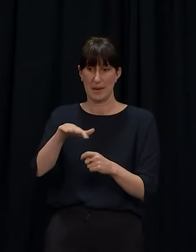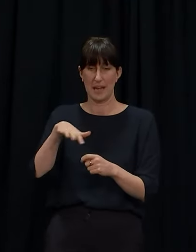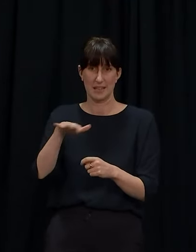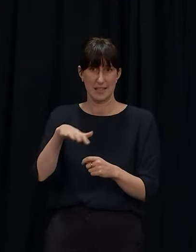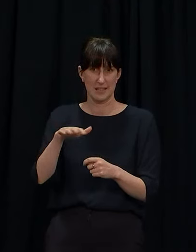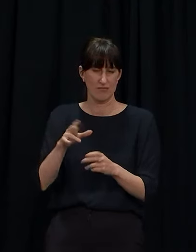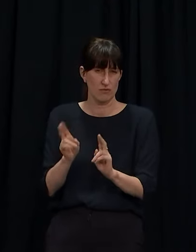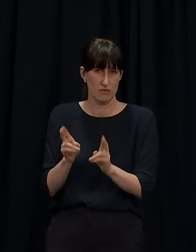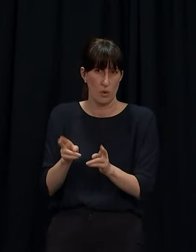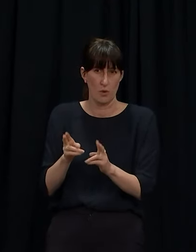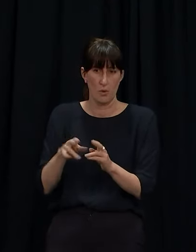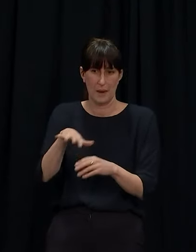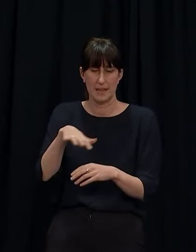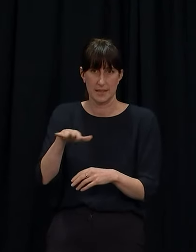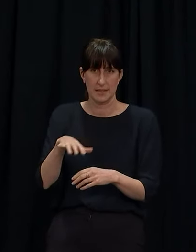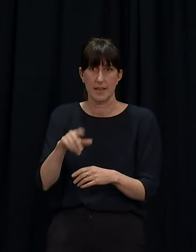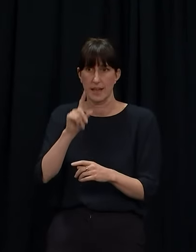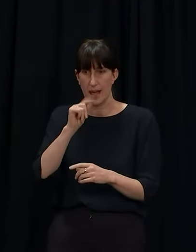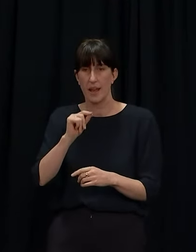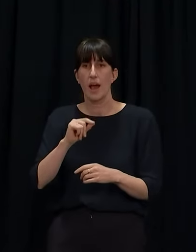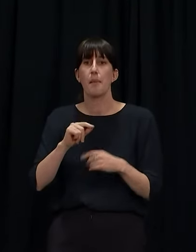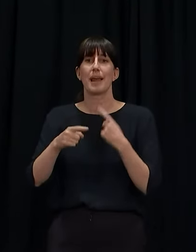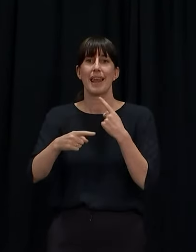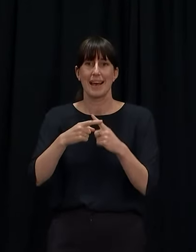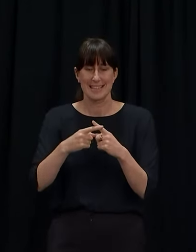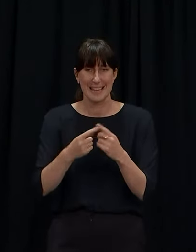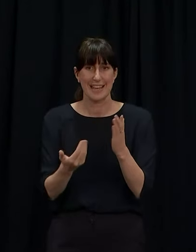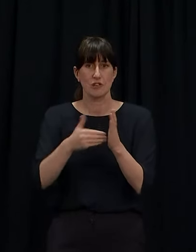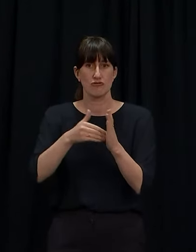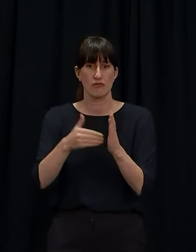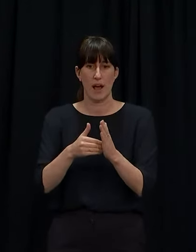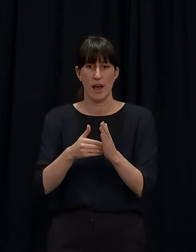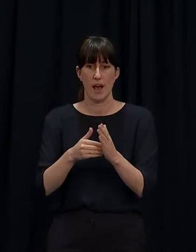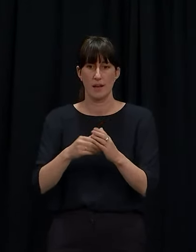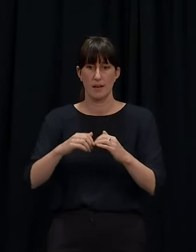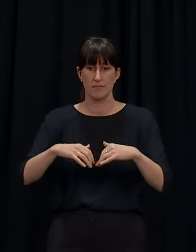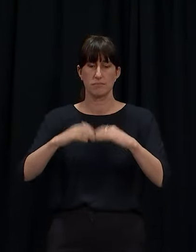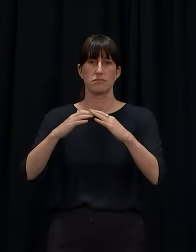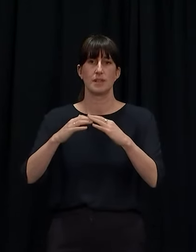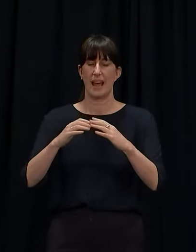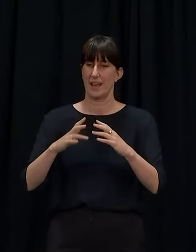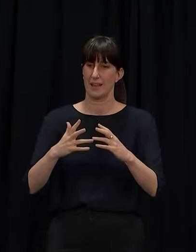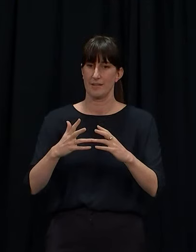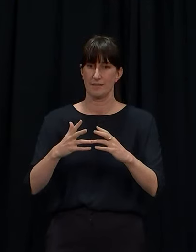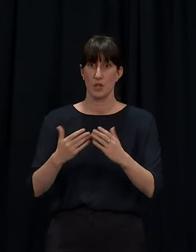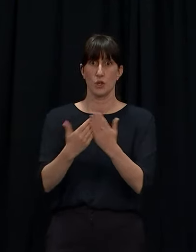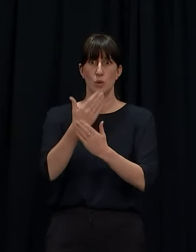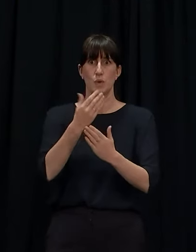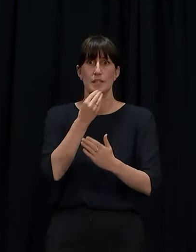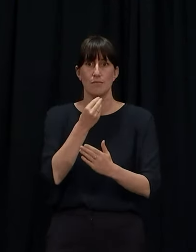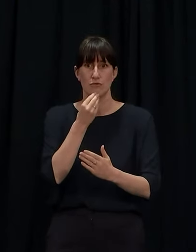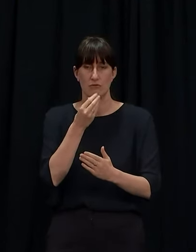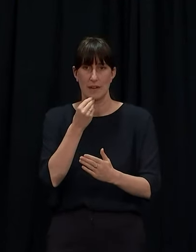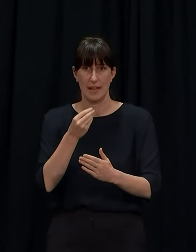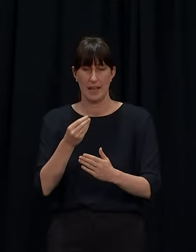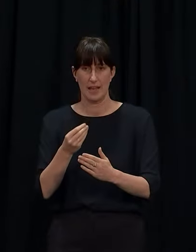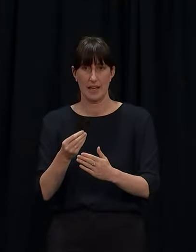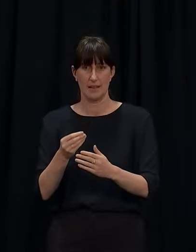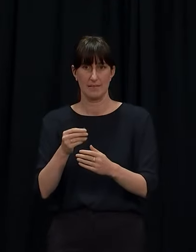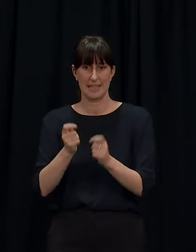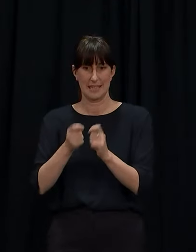pop-up testing centres, including a new pop-up testing centre at Tuakau in South